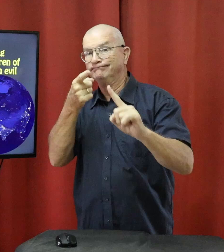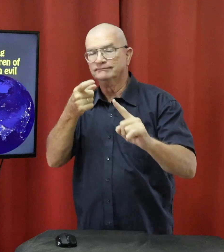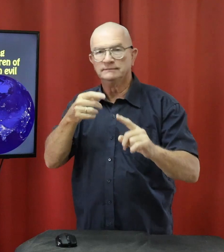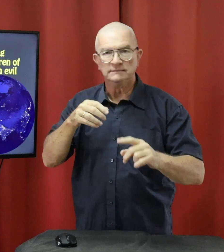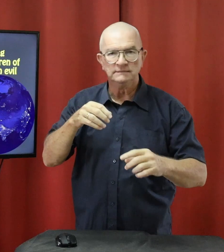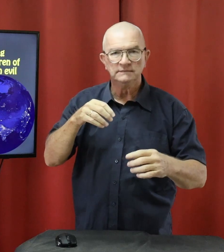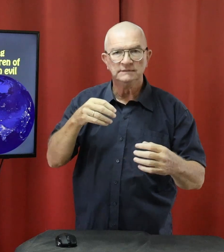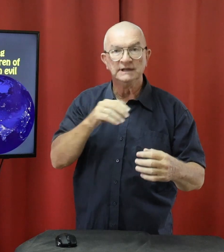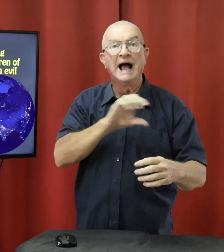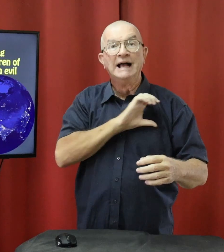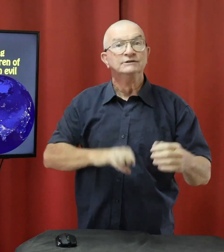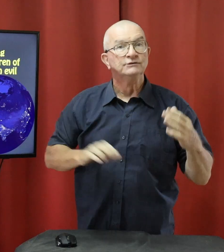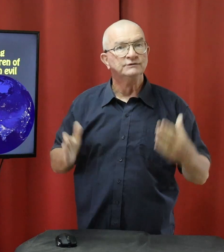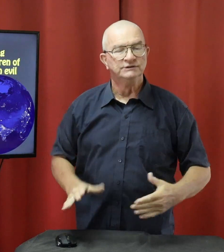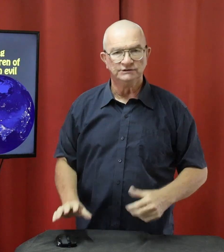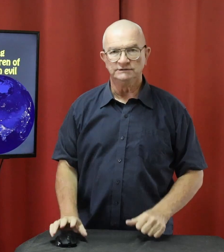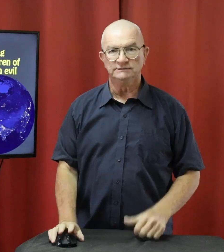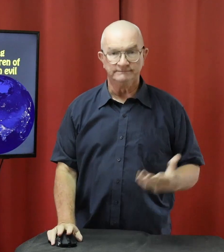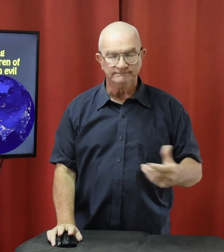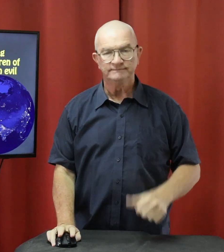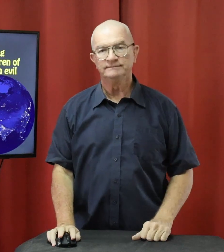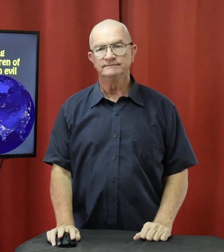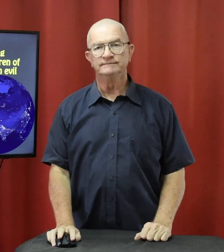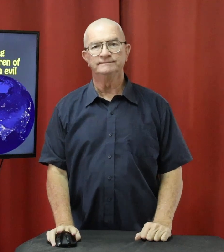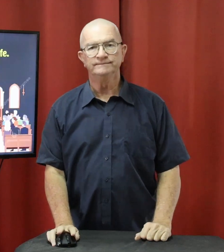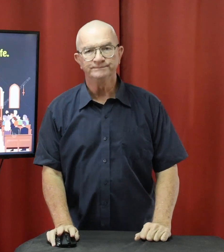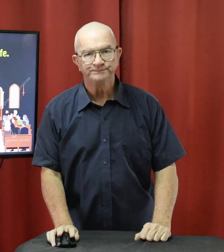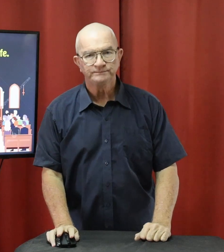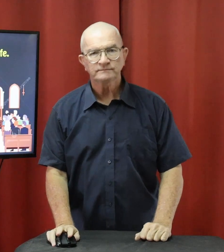That is our goal as Christians.